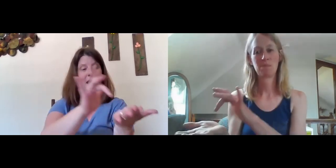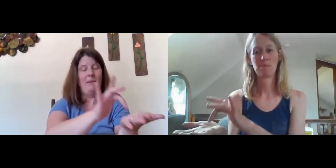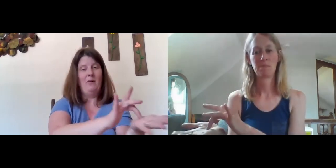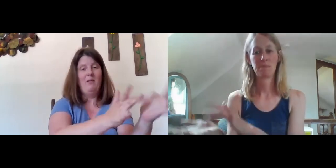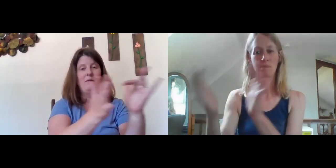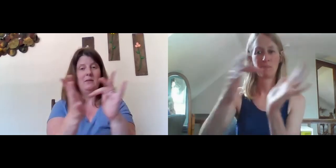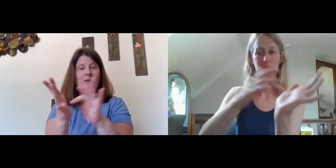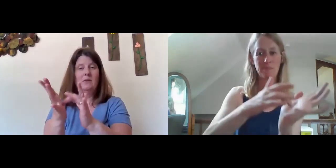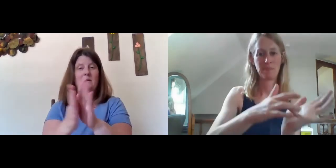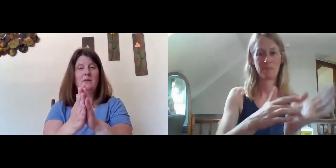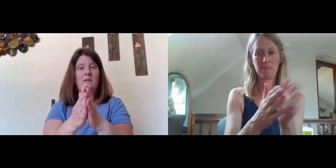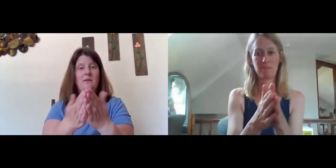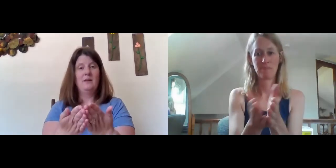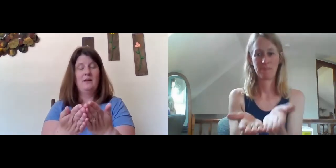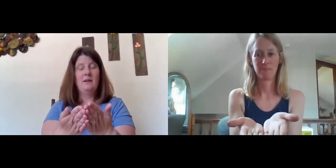the Bible,